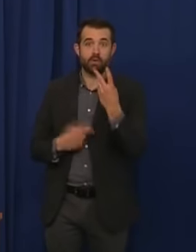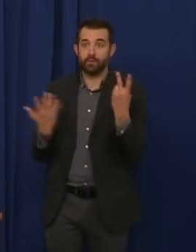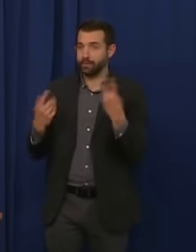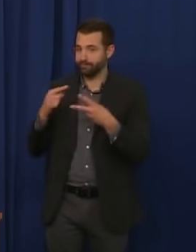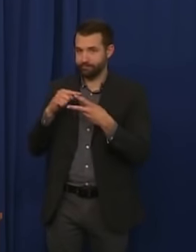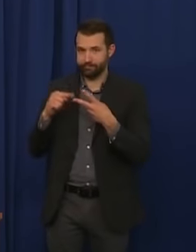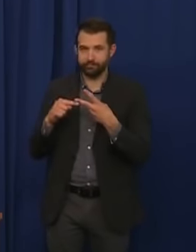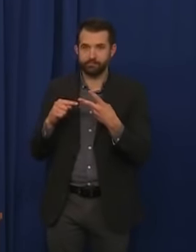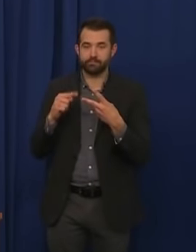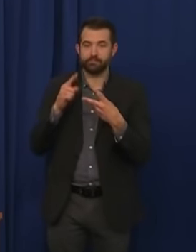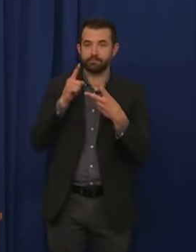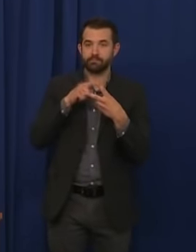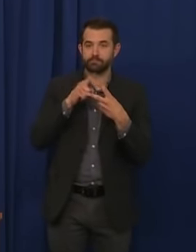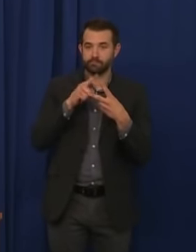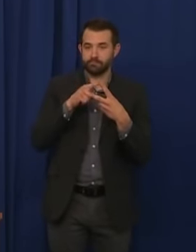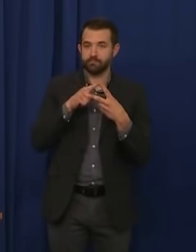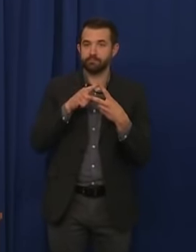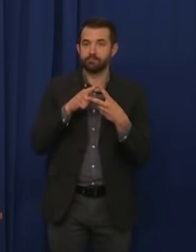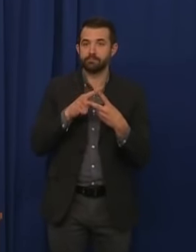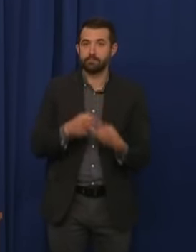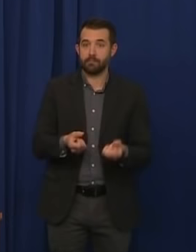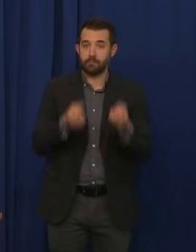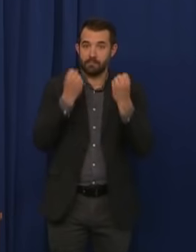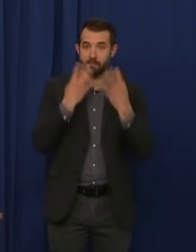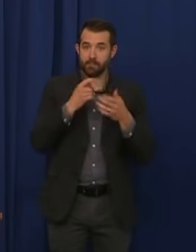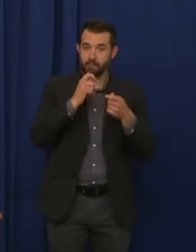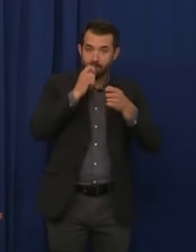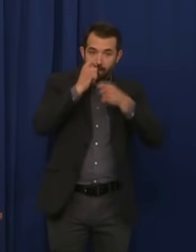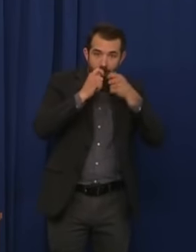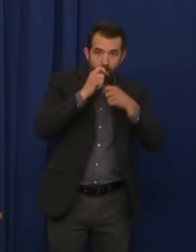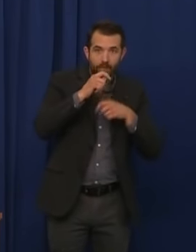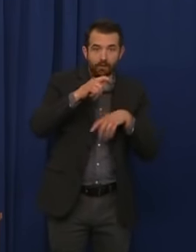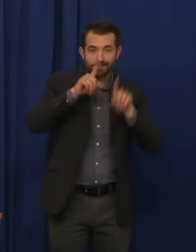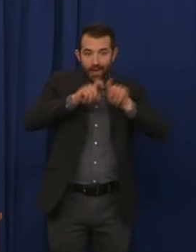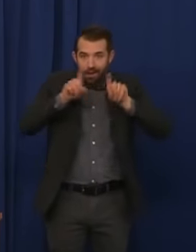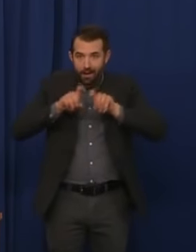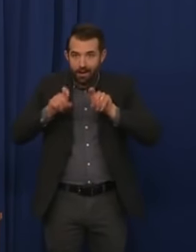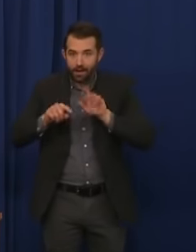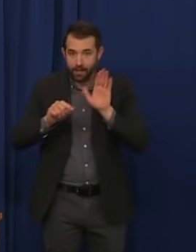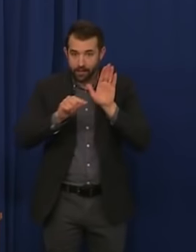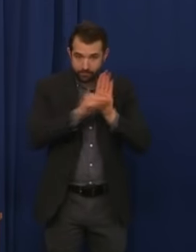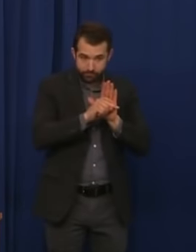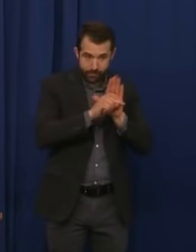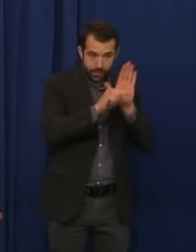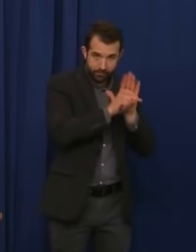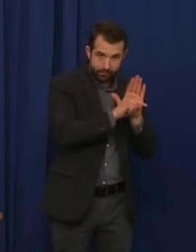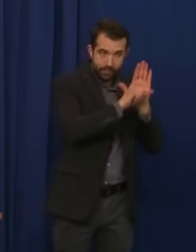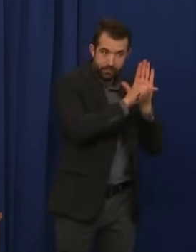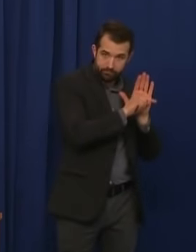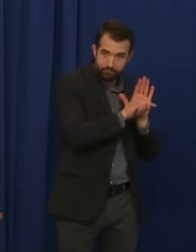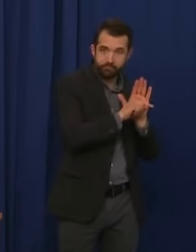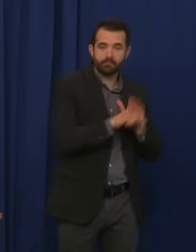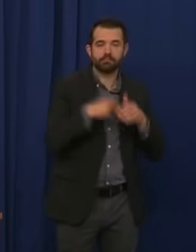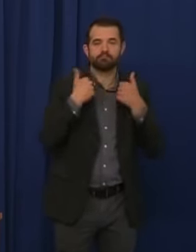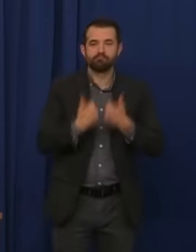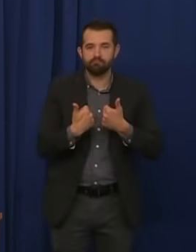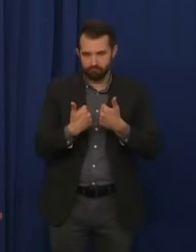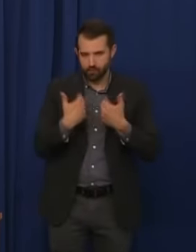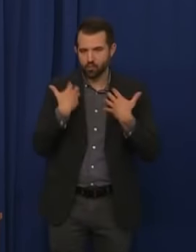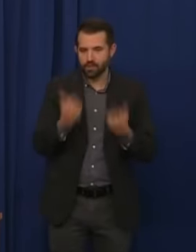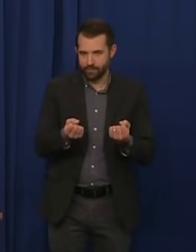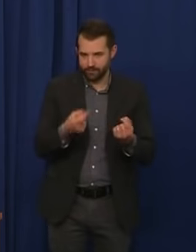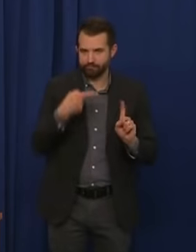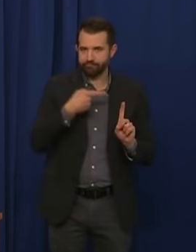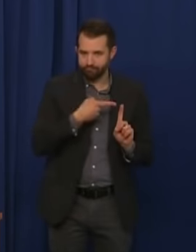The first is that they get multiple lab tests, each of which is negative. That was usually the definition that was used early on.